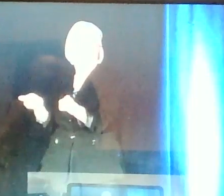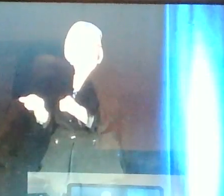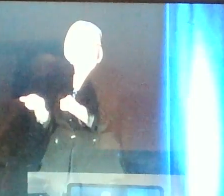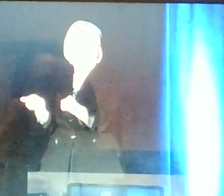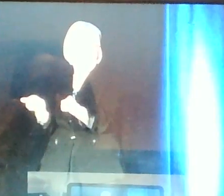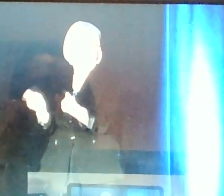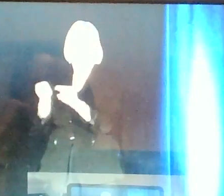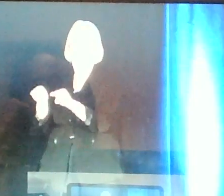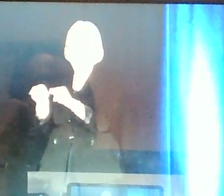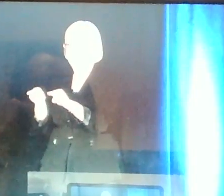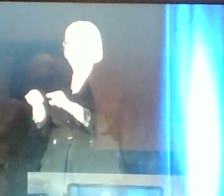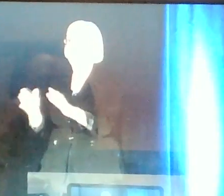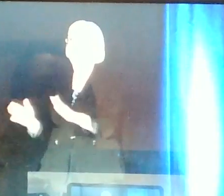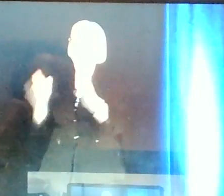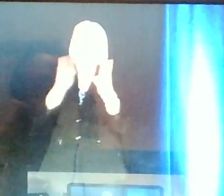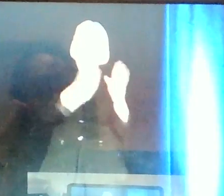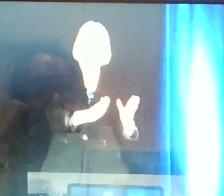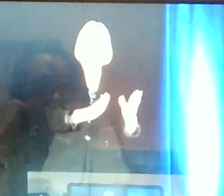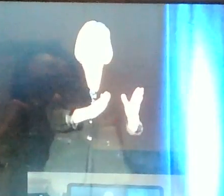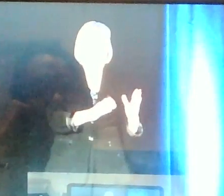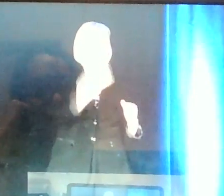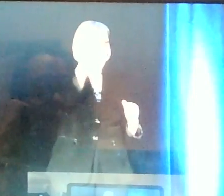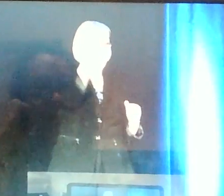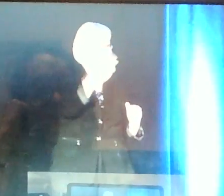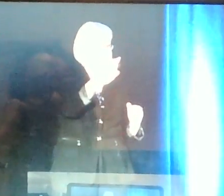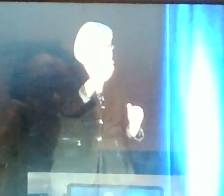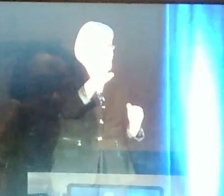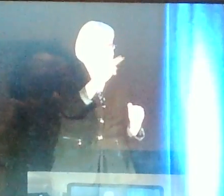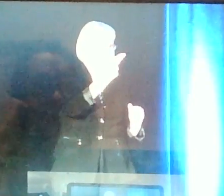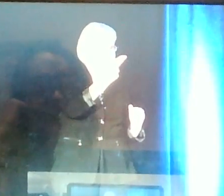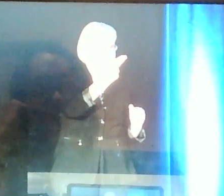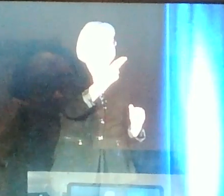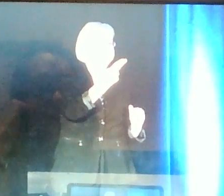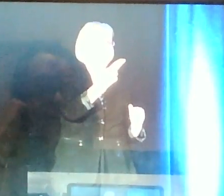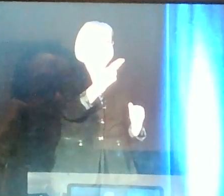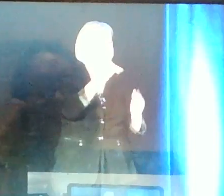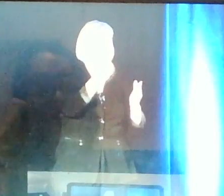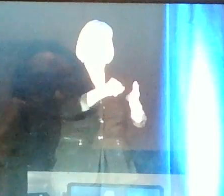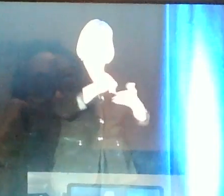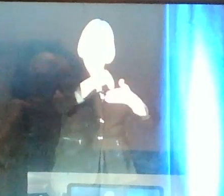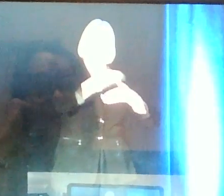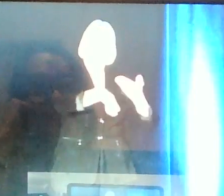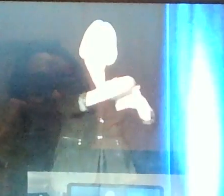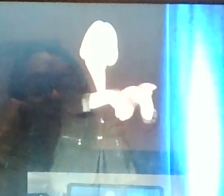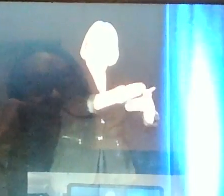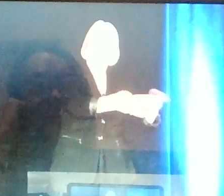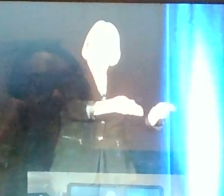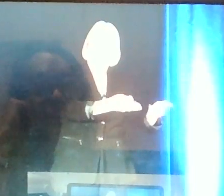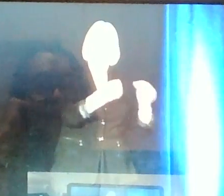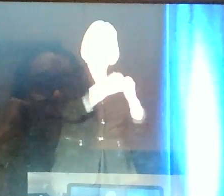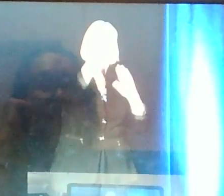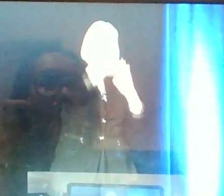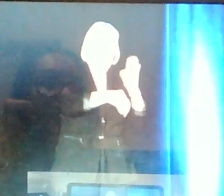And maybe a bigger challenge to figure out how to solve that. The knowledge rich is